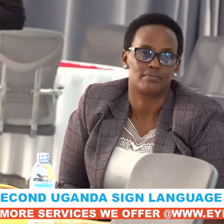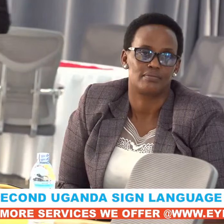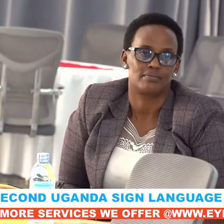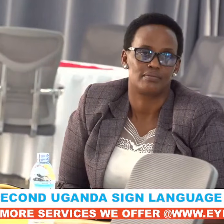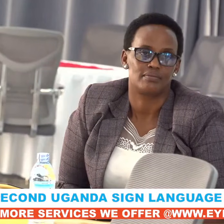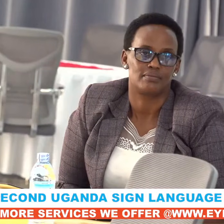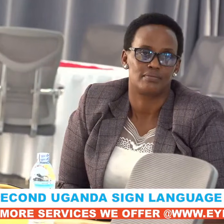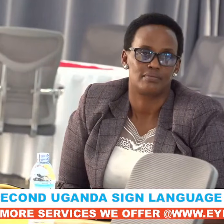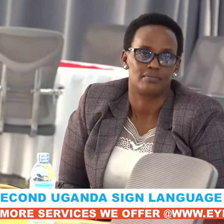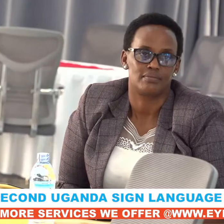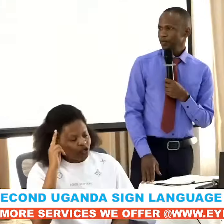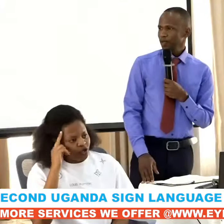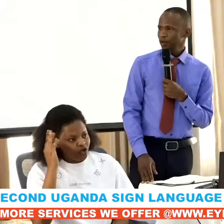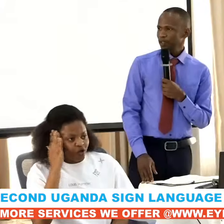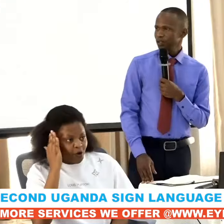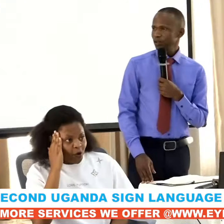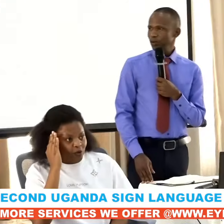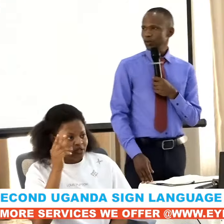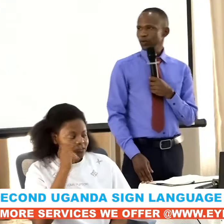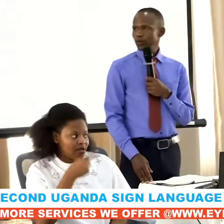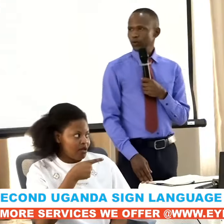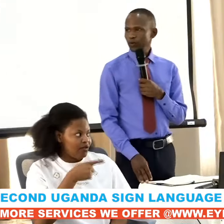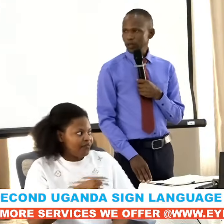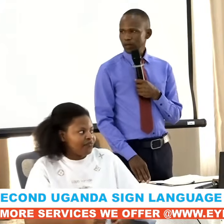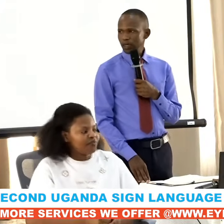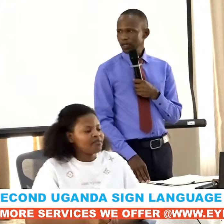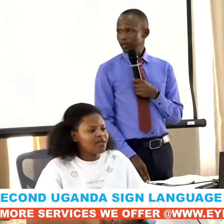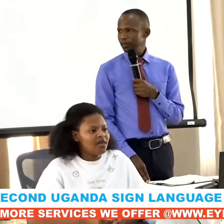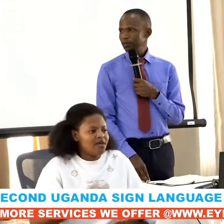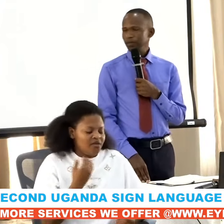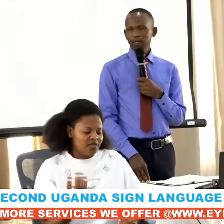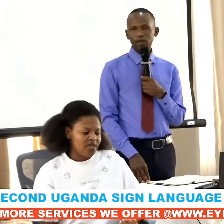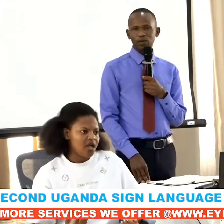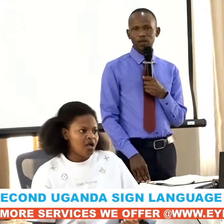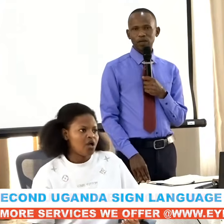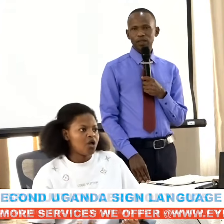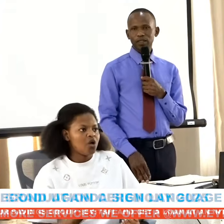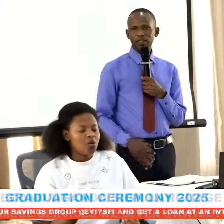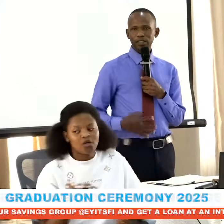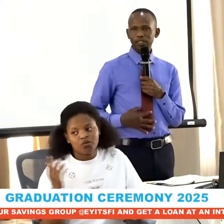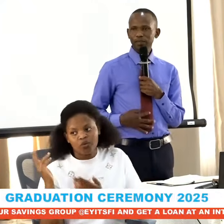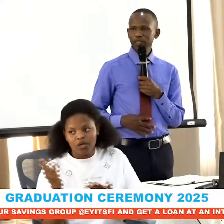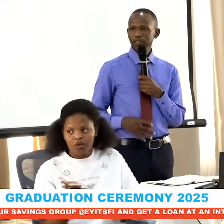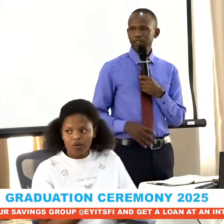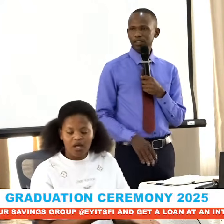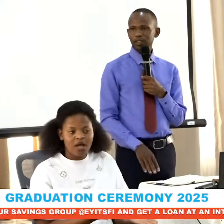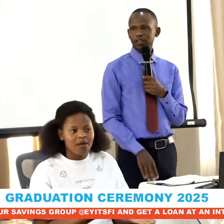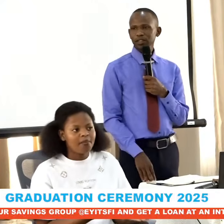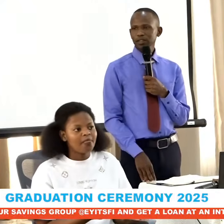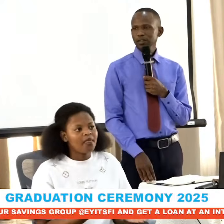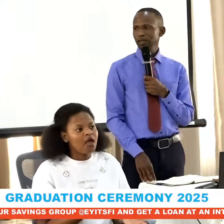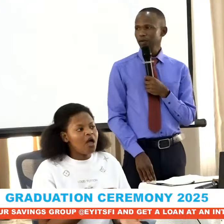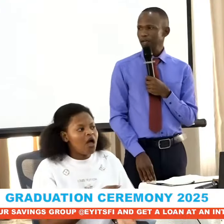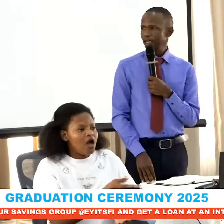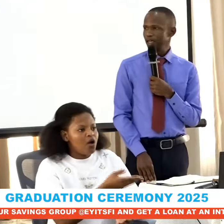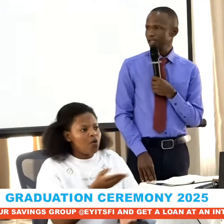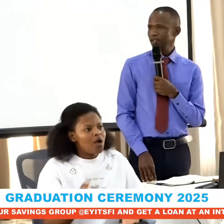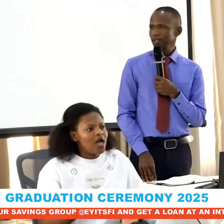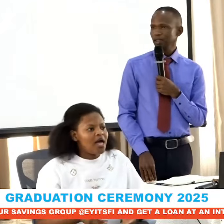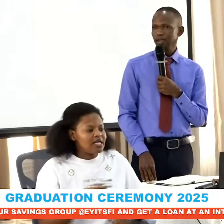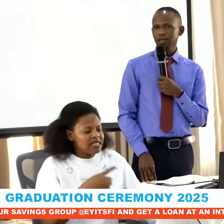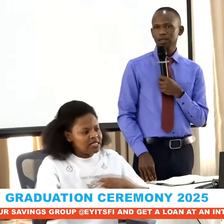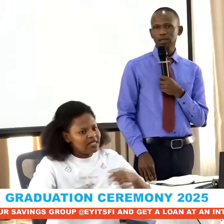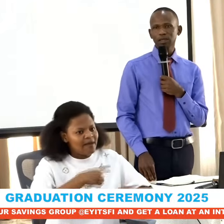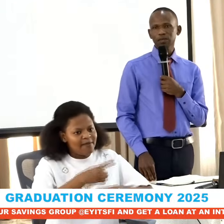At this moment, I want to welcome our disability